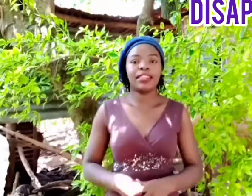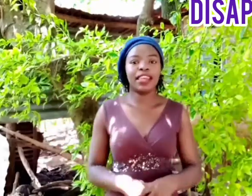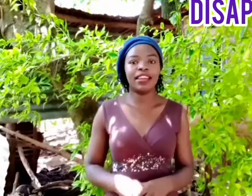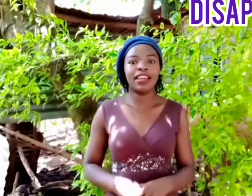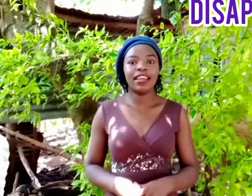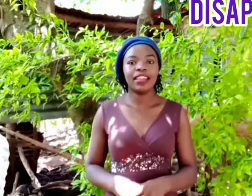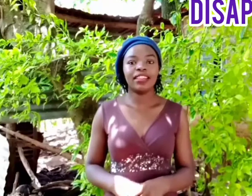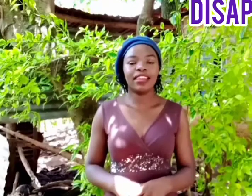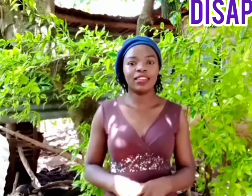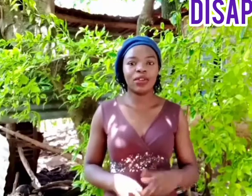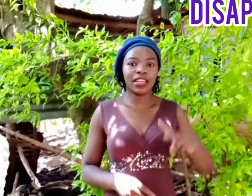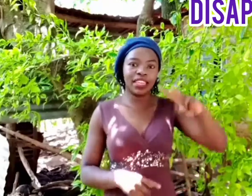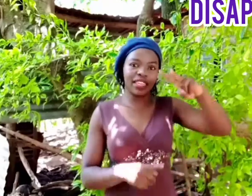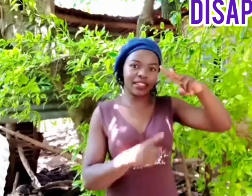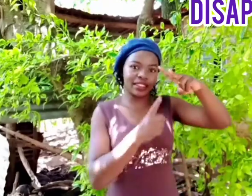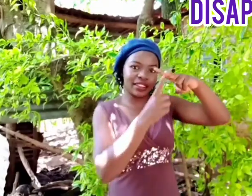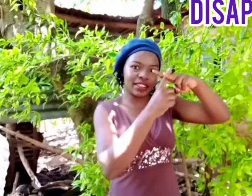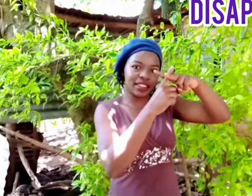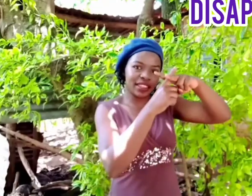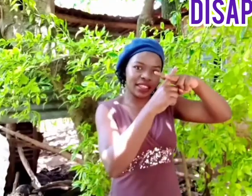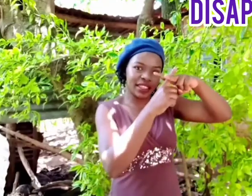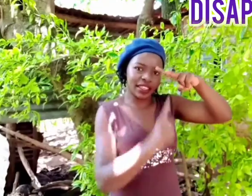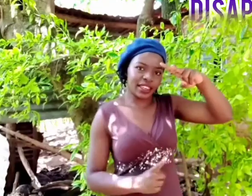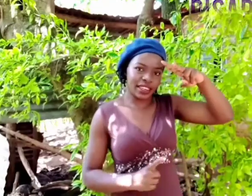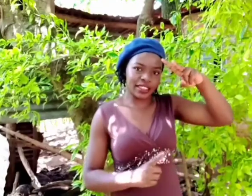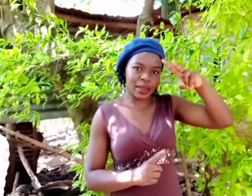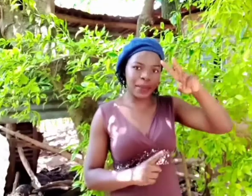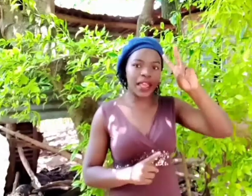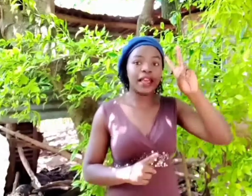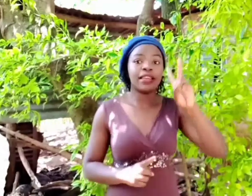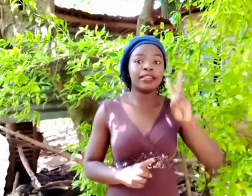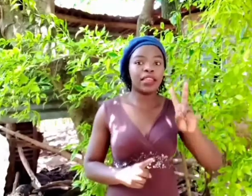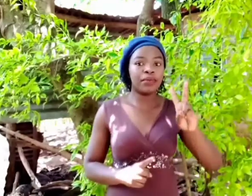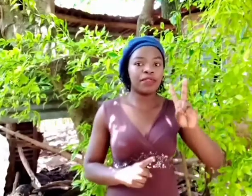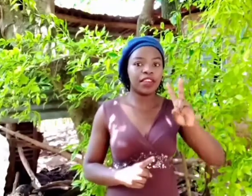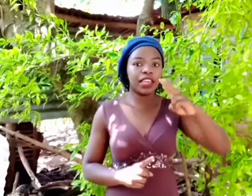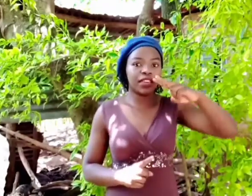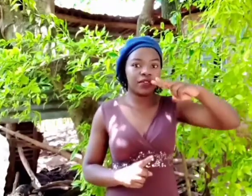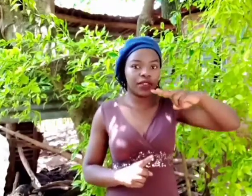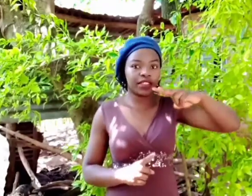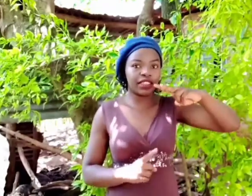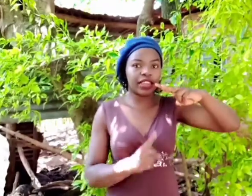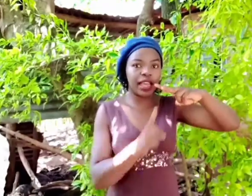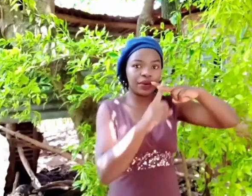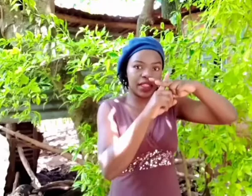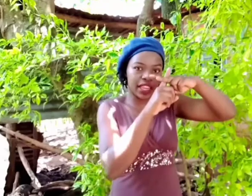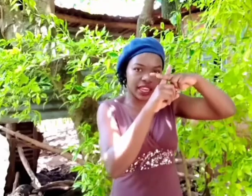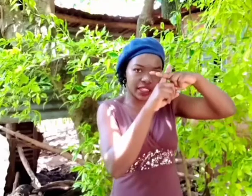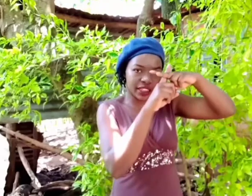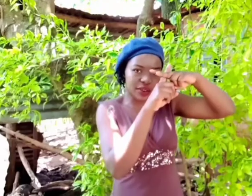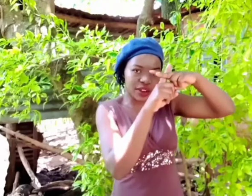Then the next one is disappear. Same V facing down, then this one goes